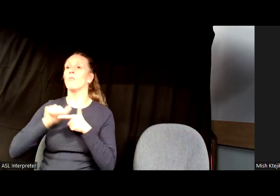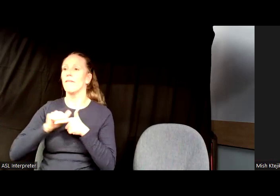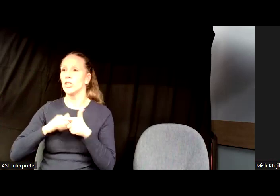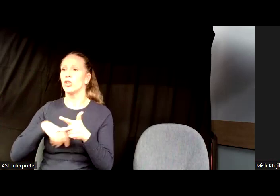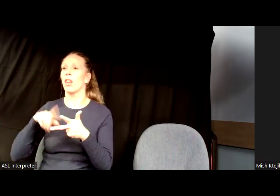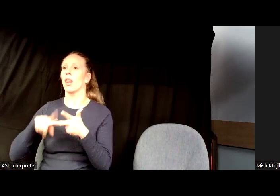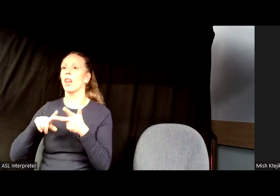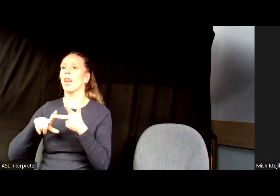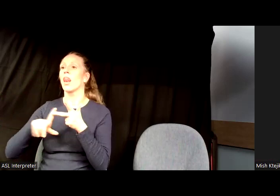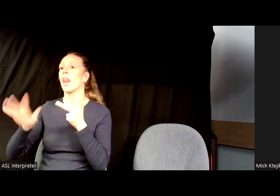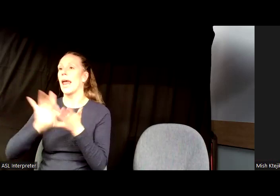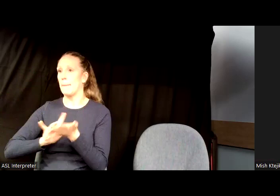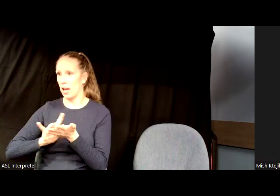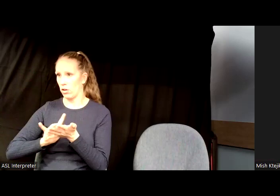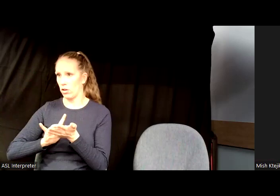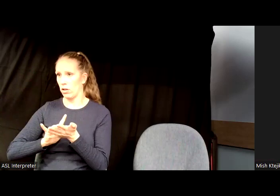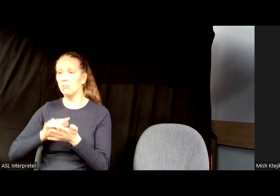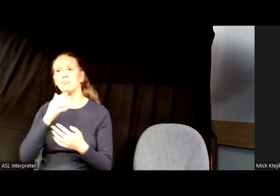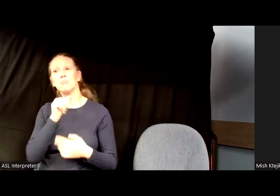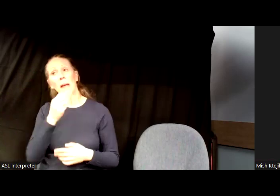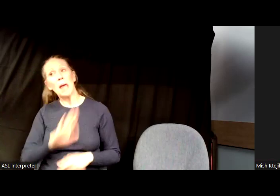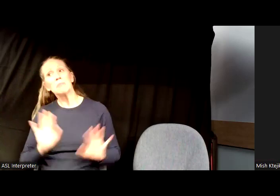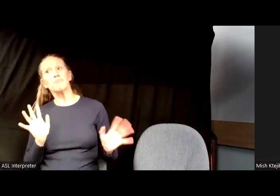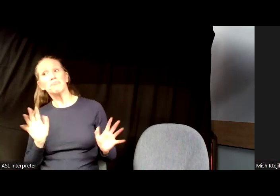Provisional, legal, and medical. That's not too